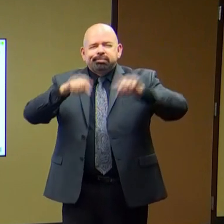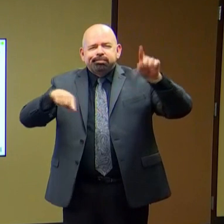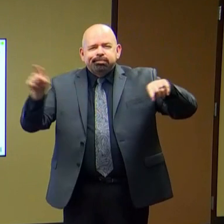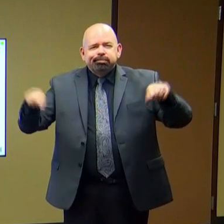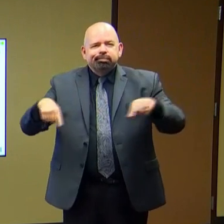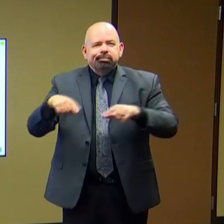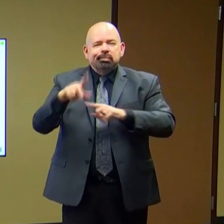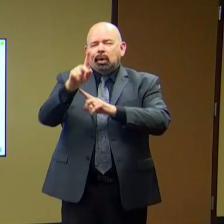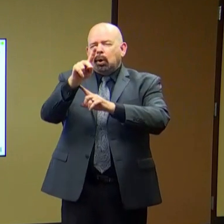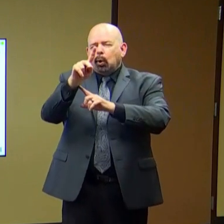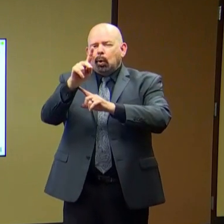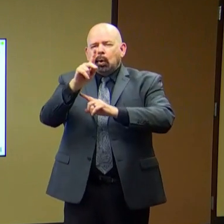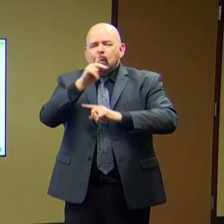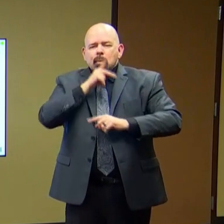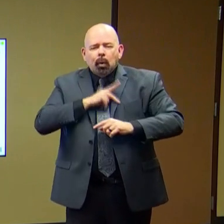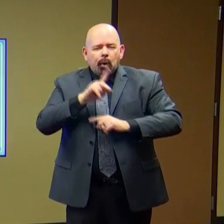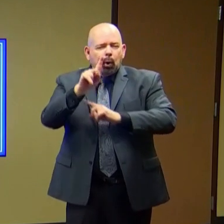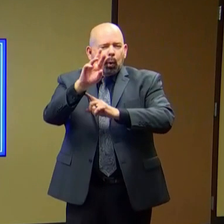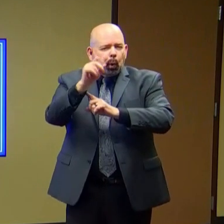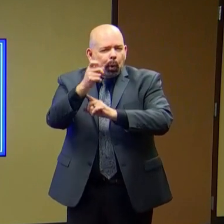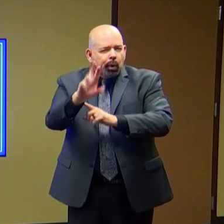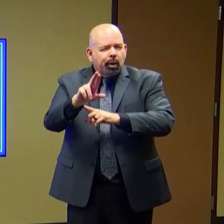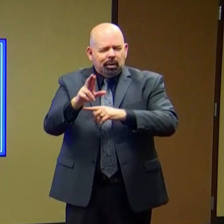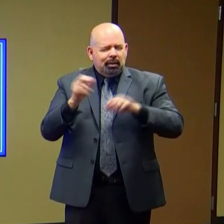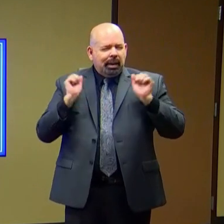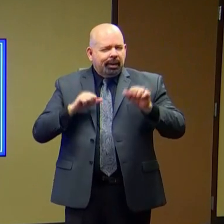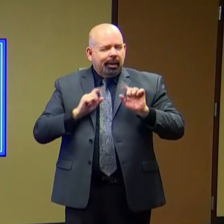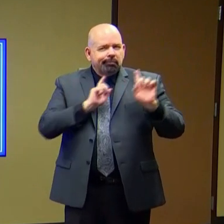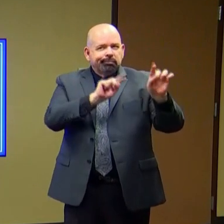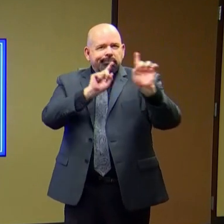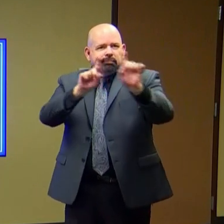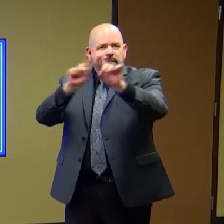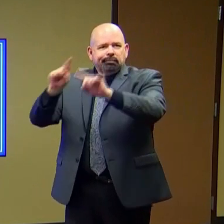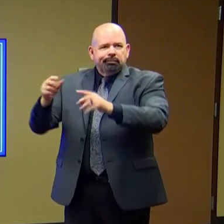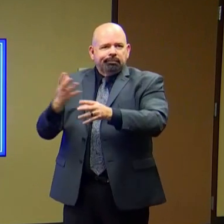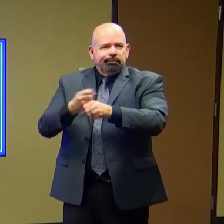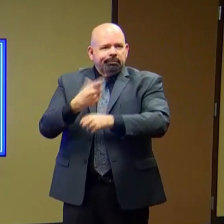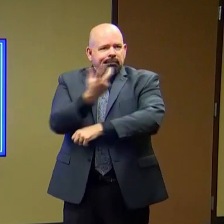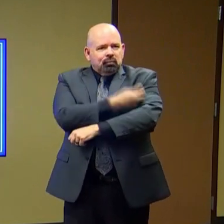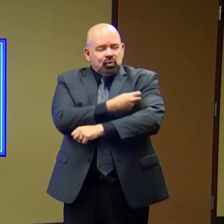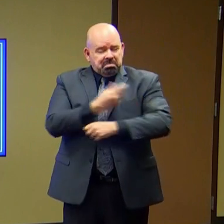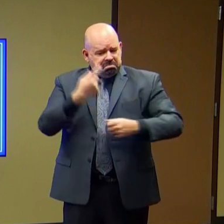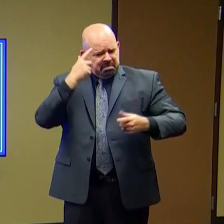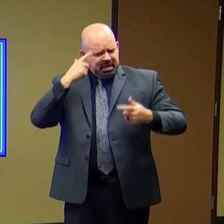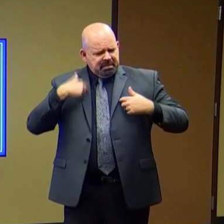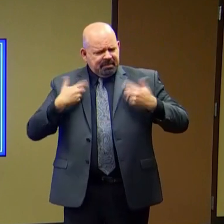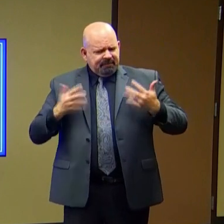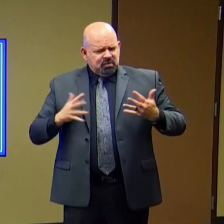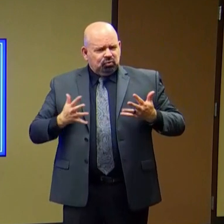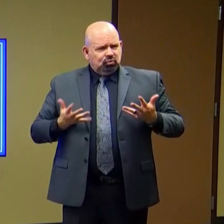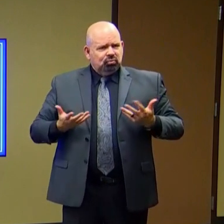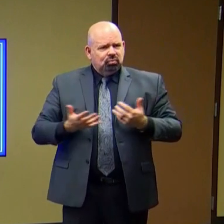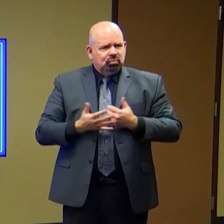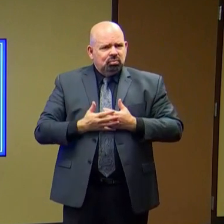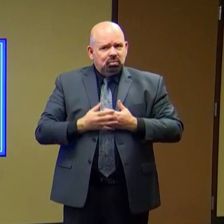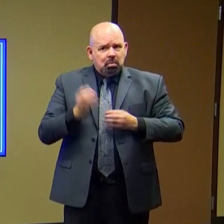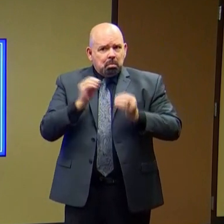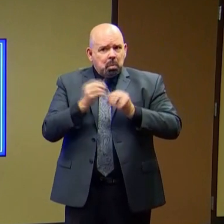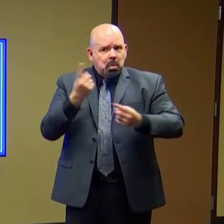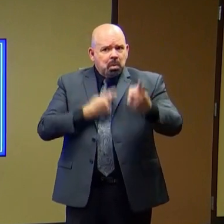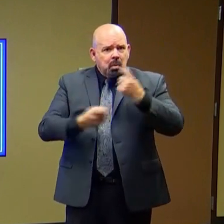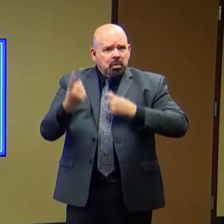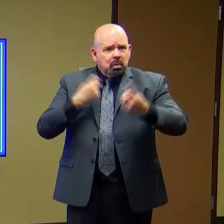shots also. So I think that's all that I have. Any questions from anybody?